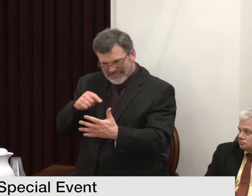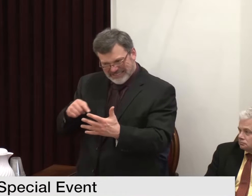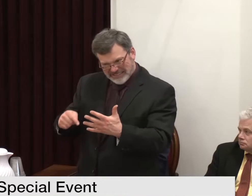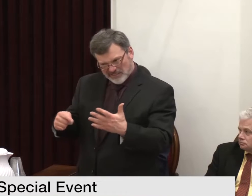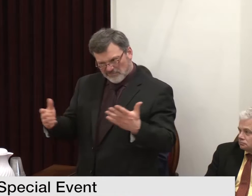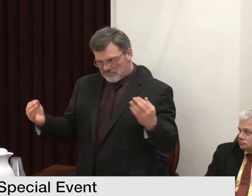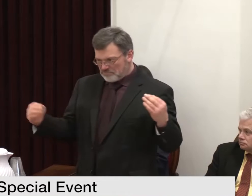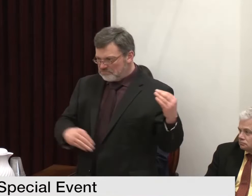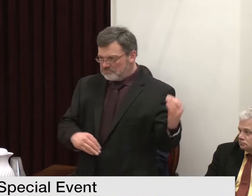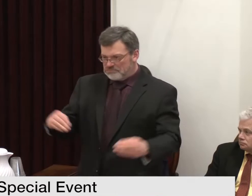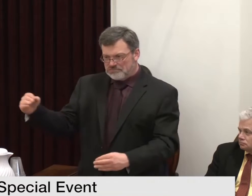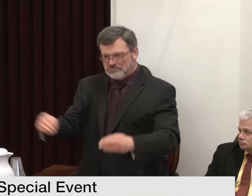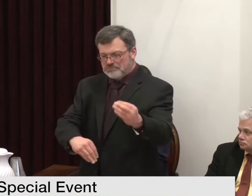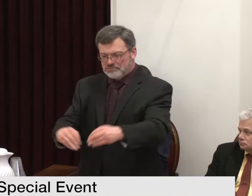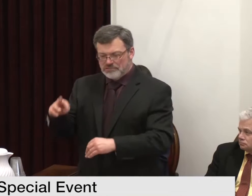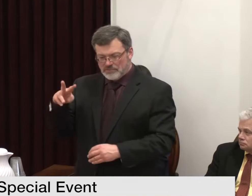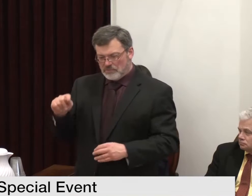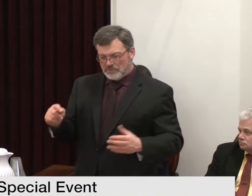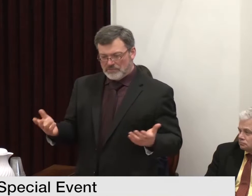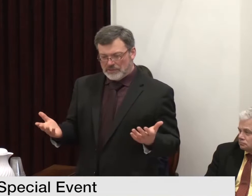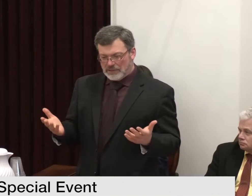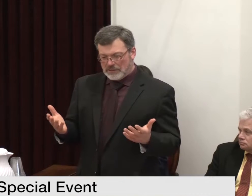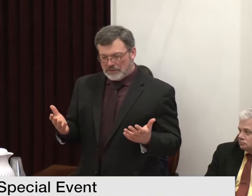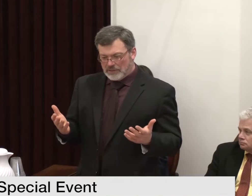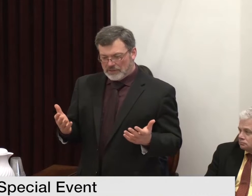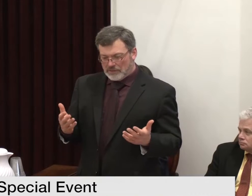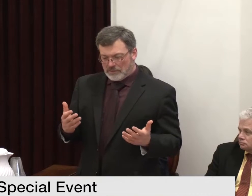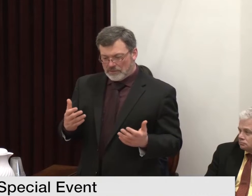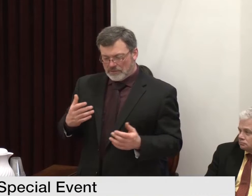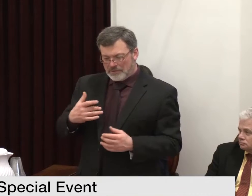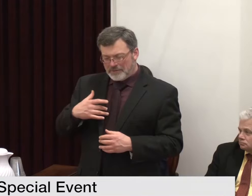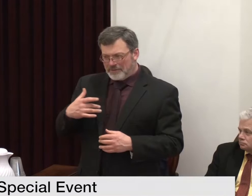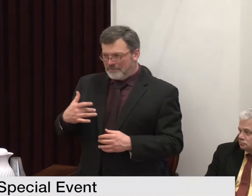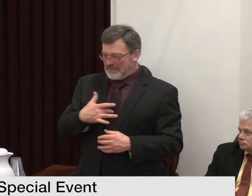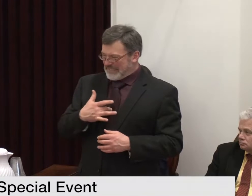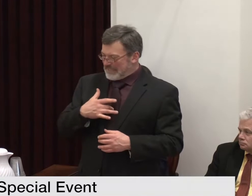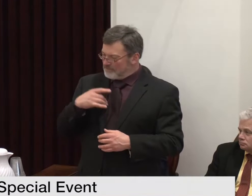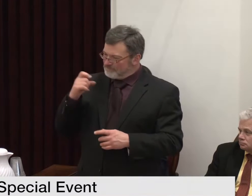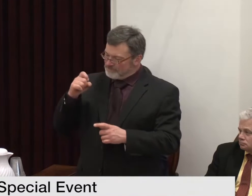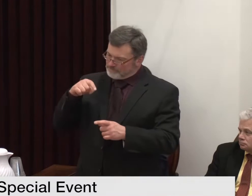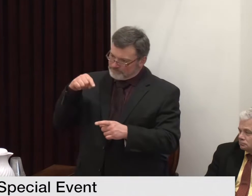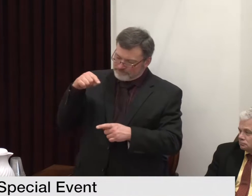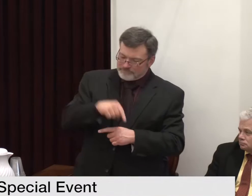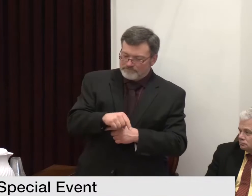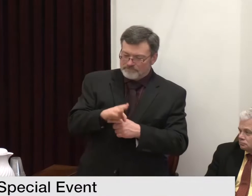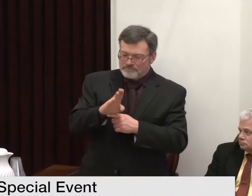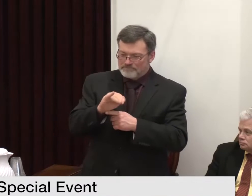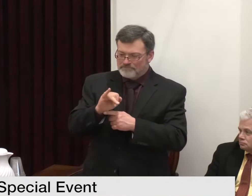I'll admit the same for bail reform, which I signed because I agreed with the goals.